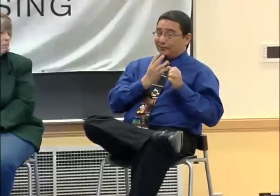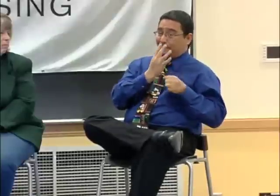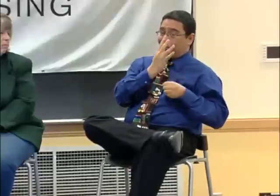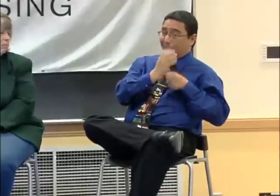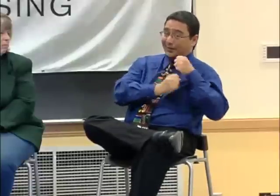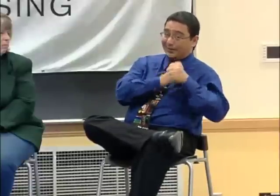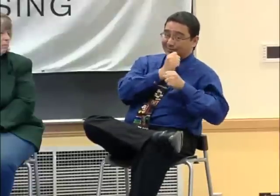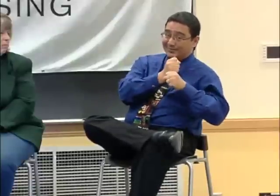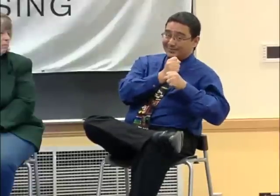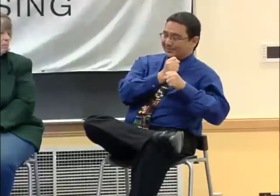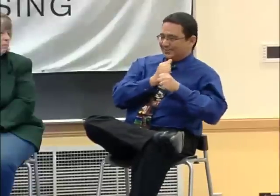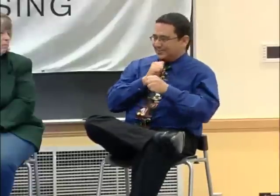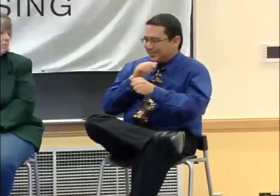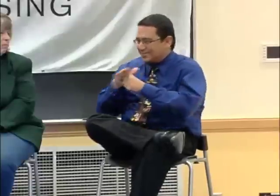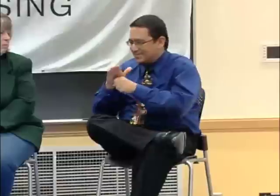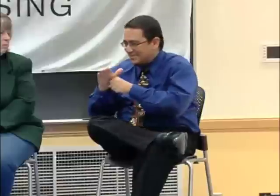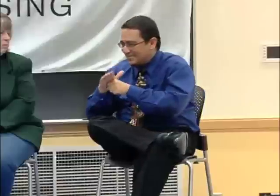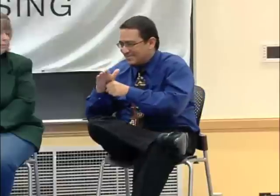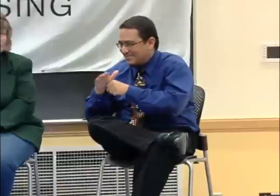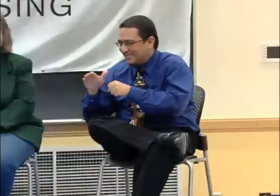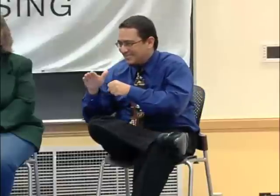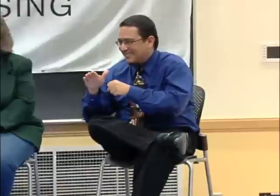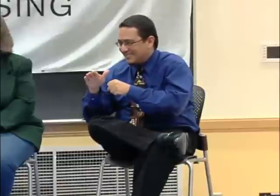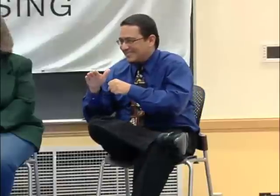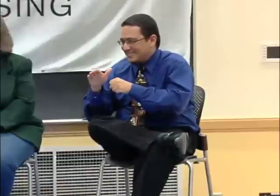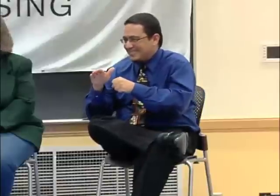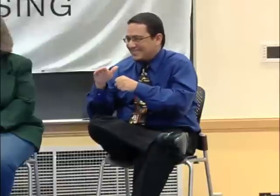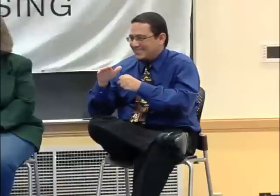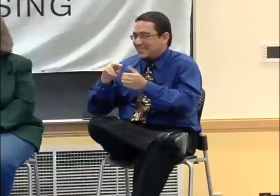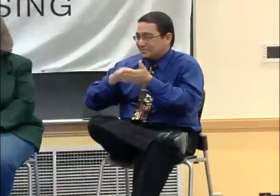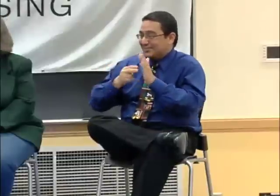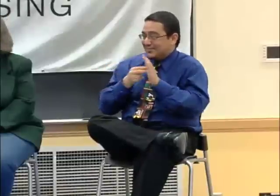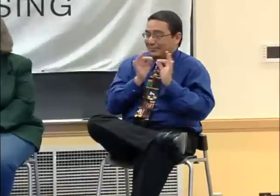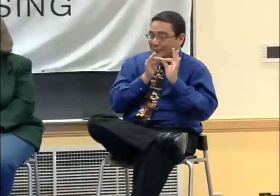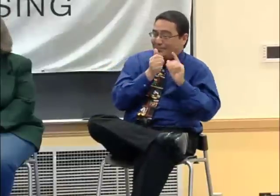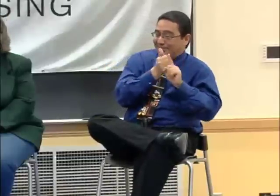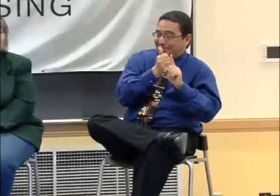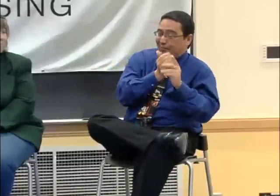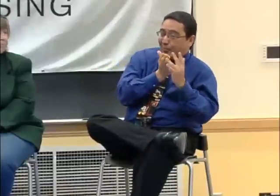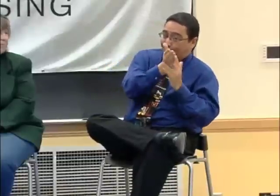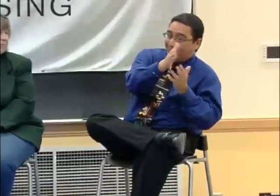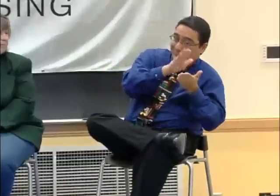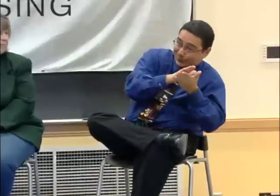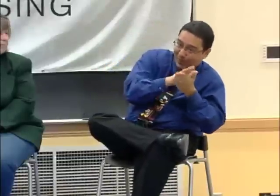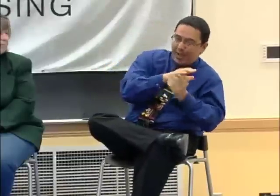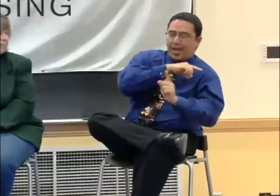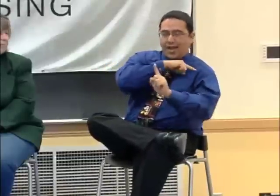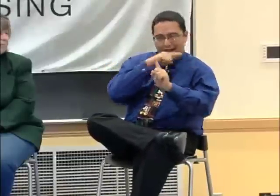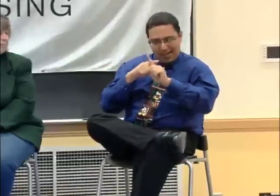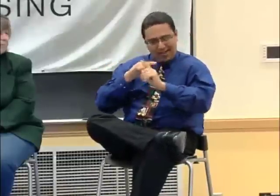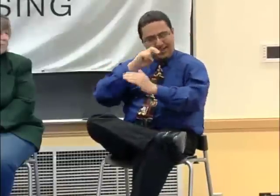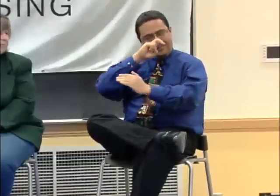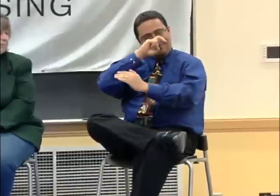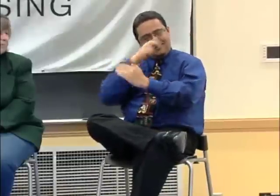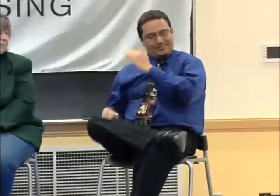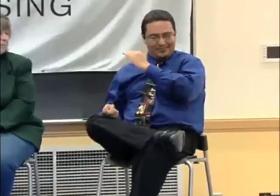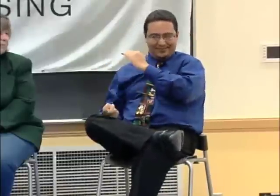You need more than that. You need many years to be fully immersed. It's not just enough to go through school. You have